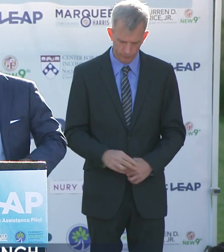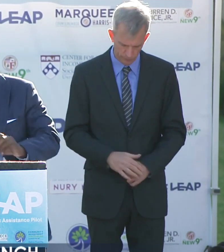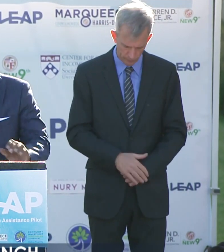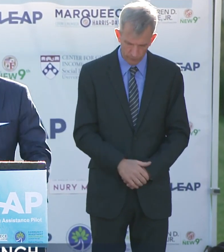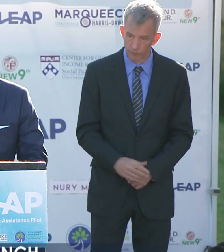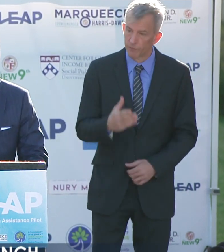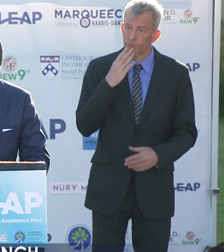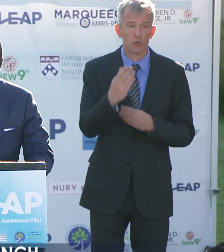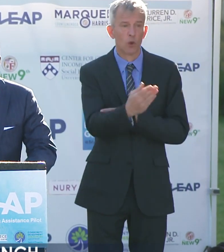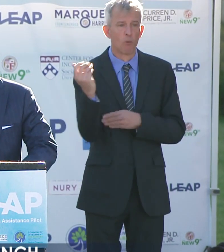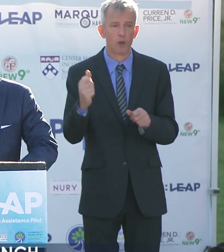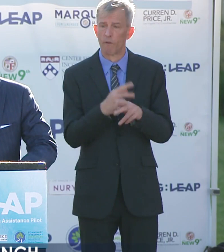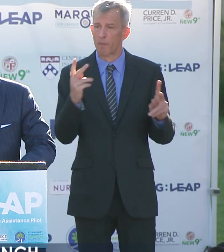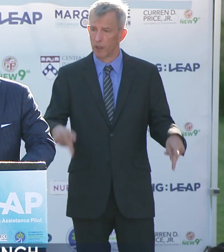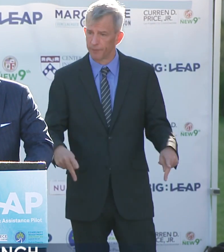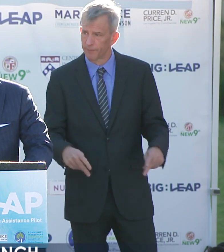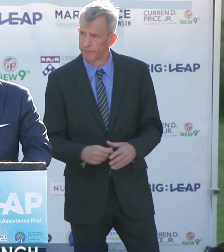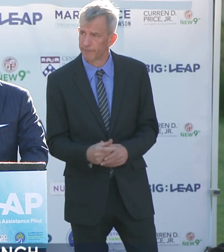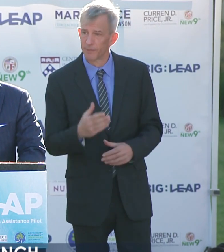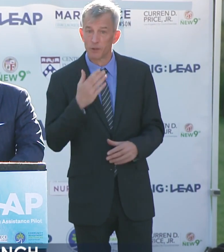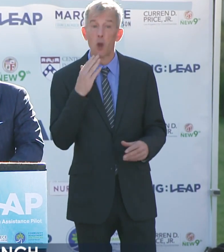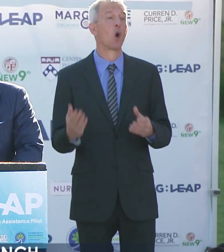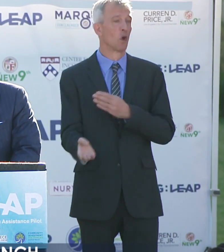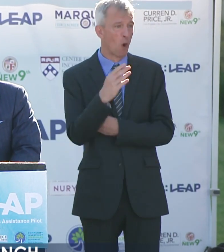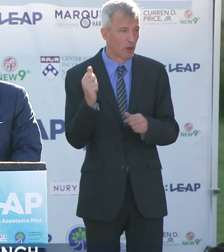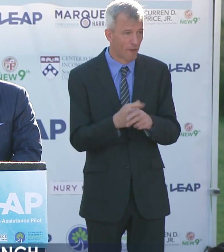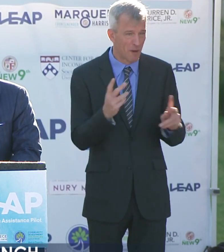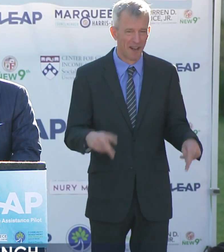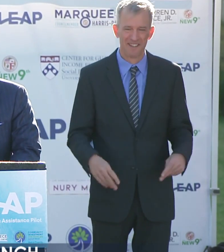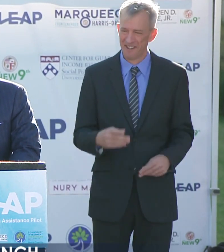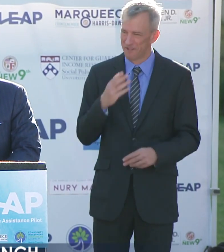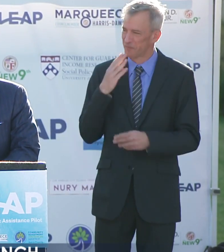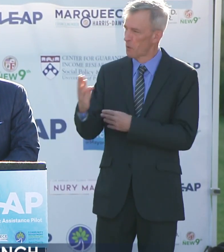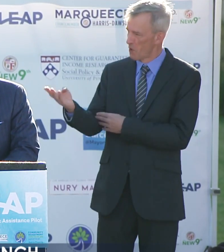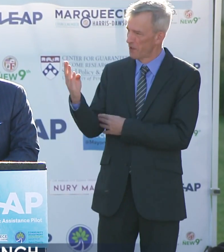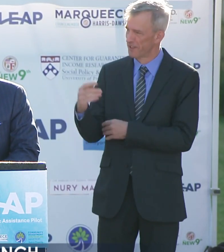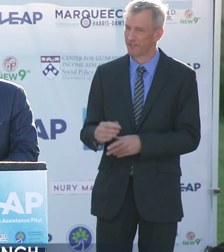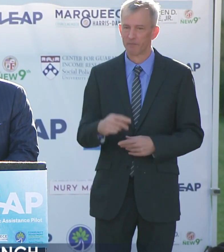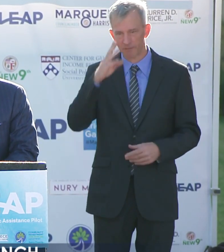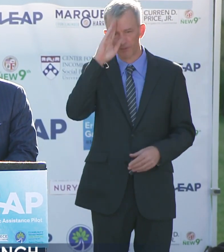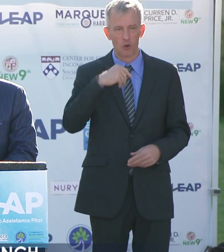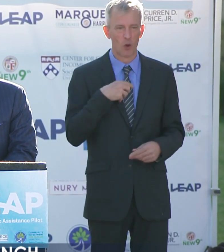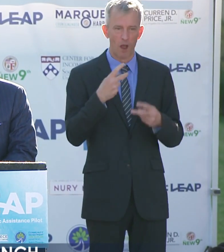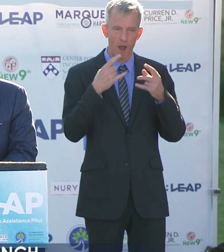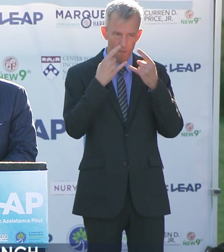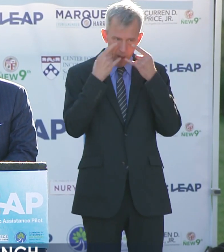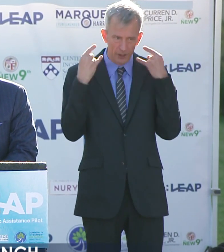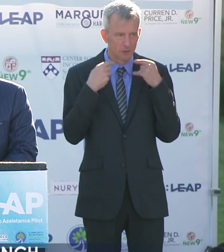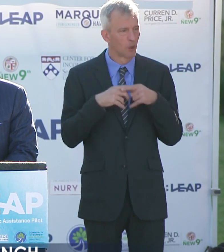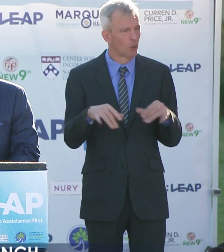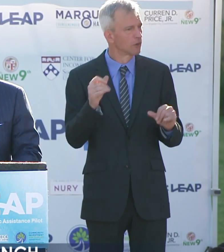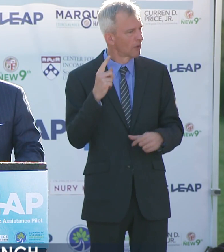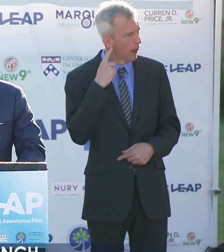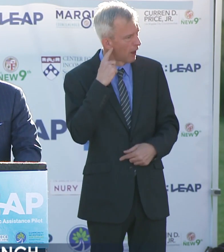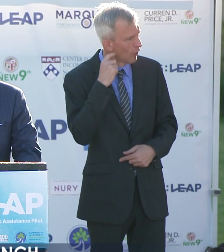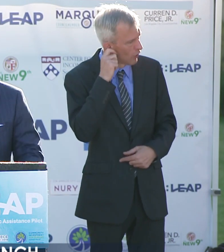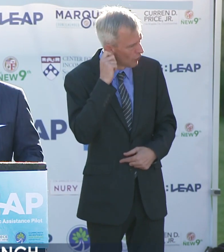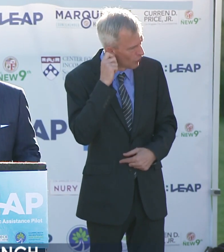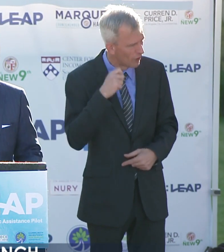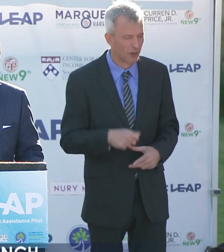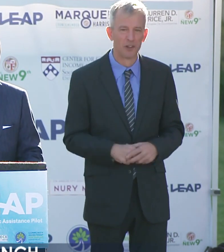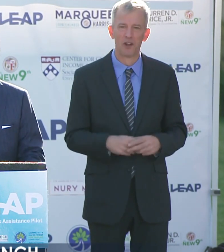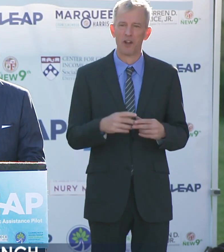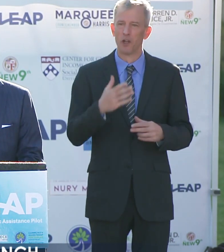Good morning, everybody. Good morning, everybody. I know you have on masks, but we can still hear from you. It's a good day in the city of